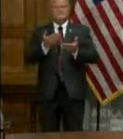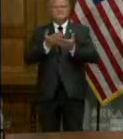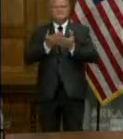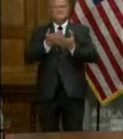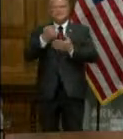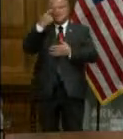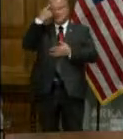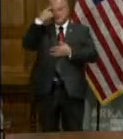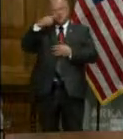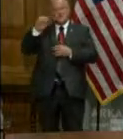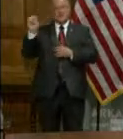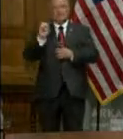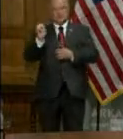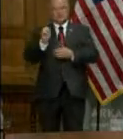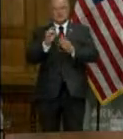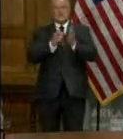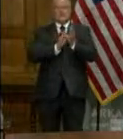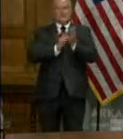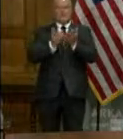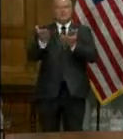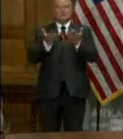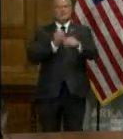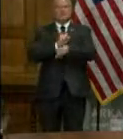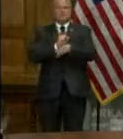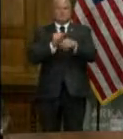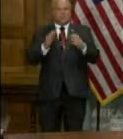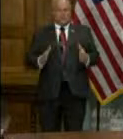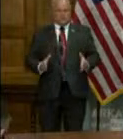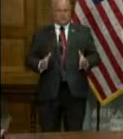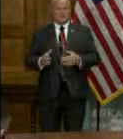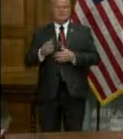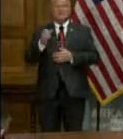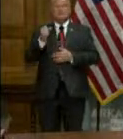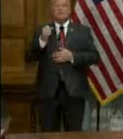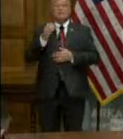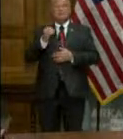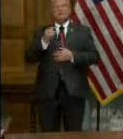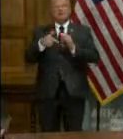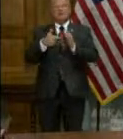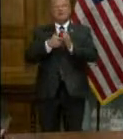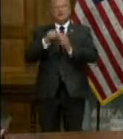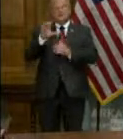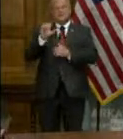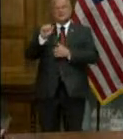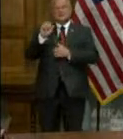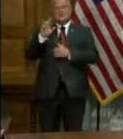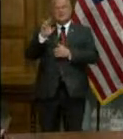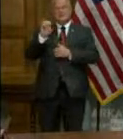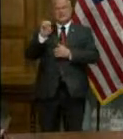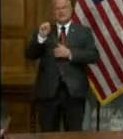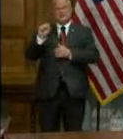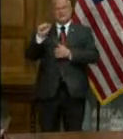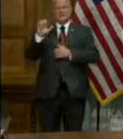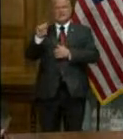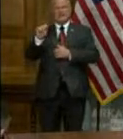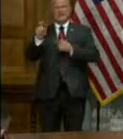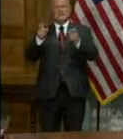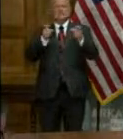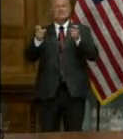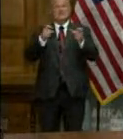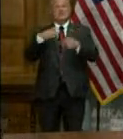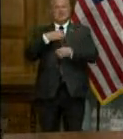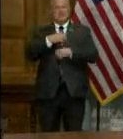funds for the emergency medical service workers. And so the CARES Act Steering Committee approved $12 million